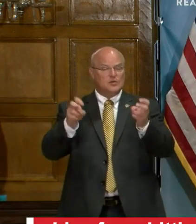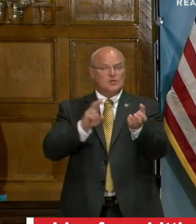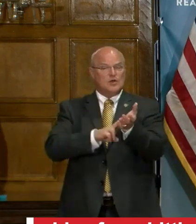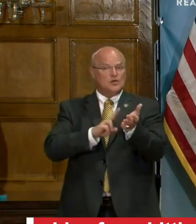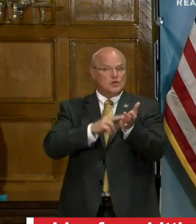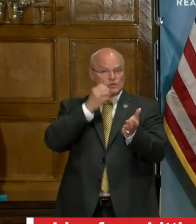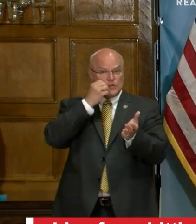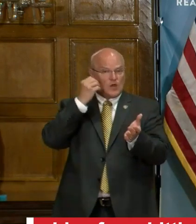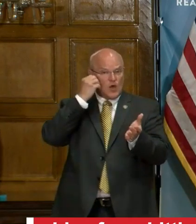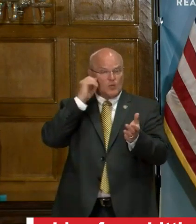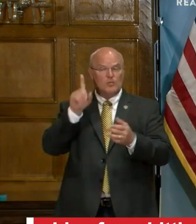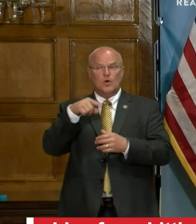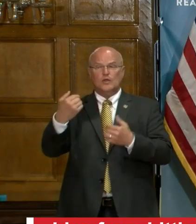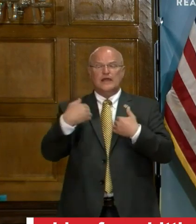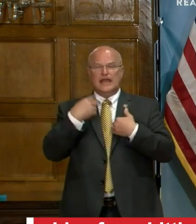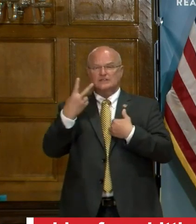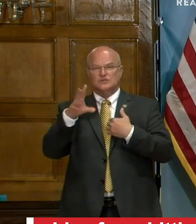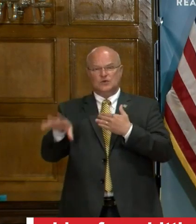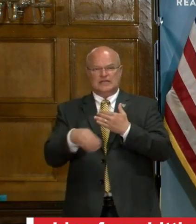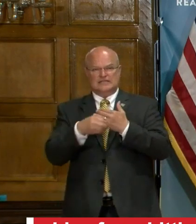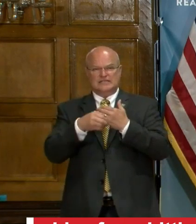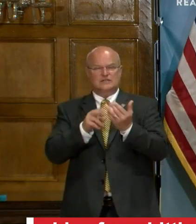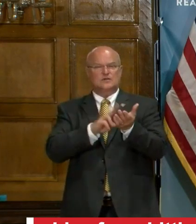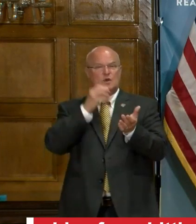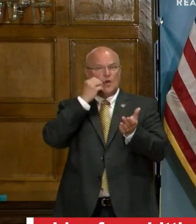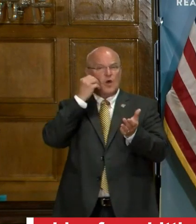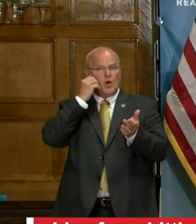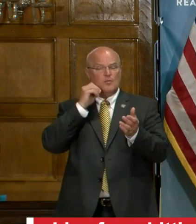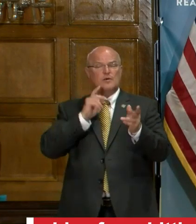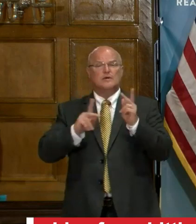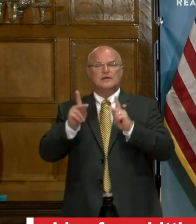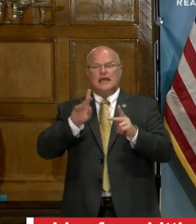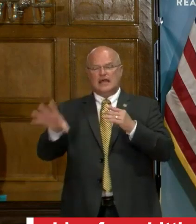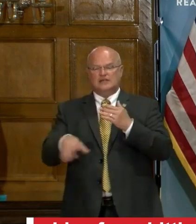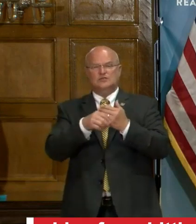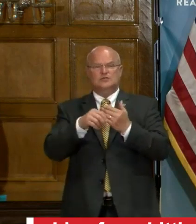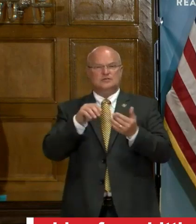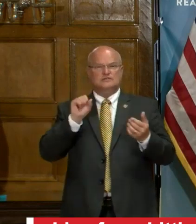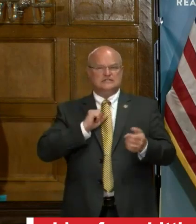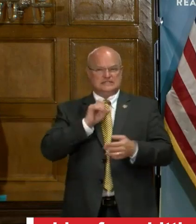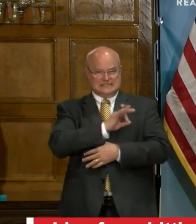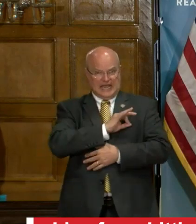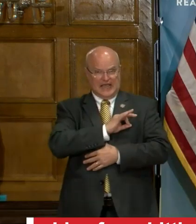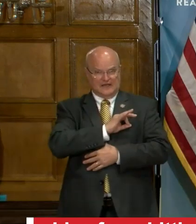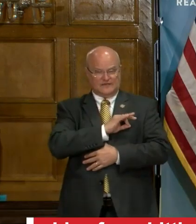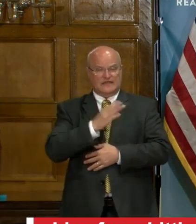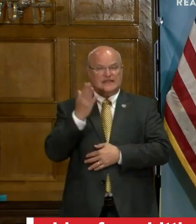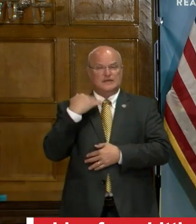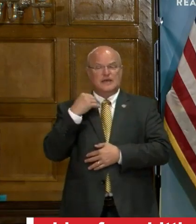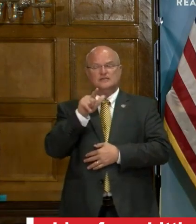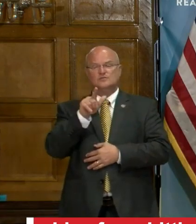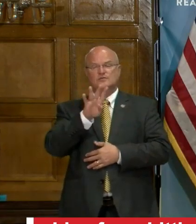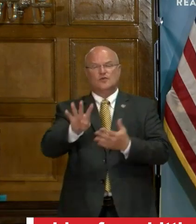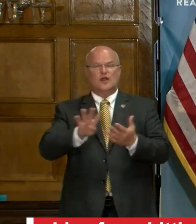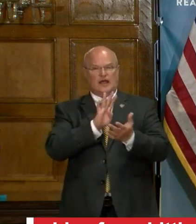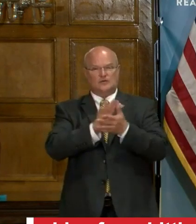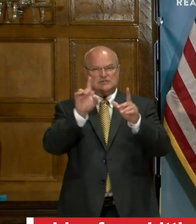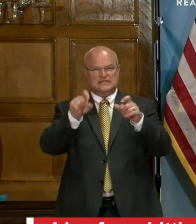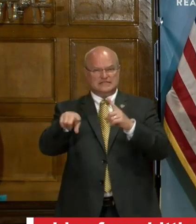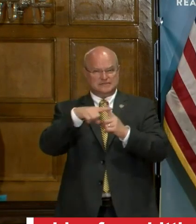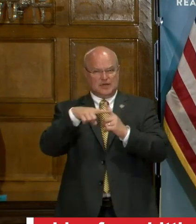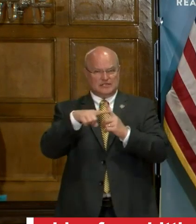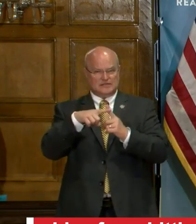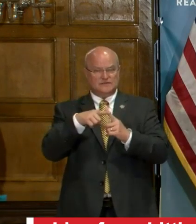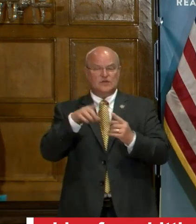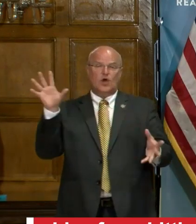our nursing homes, we've only had 2 additional nursing home residents and 2 additional staff in the last 24 hours test